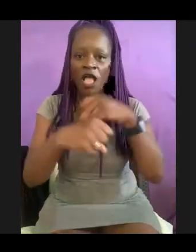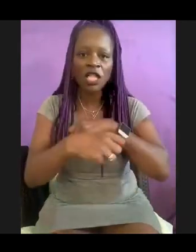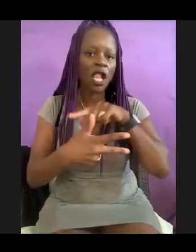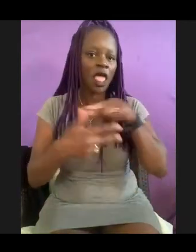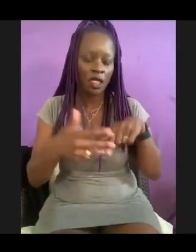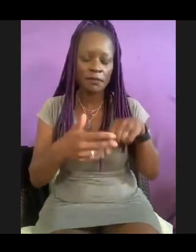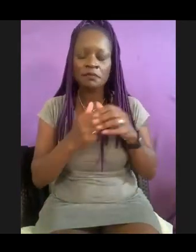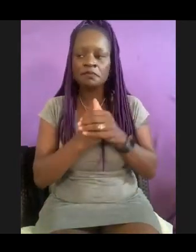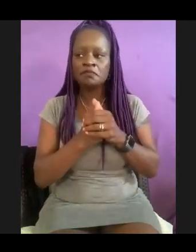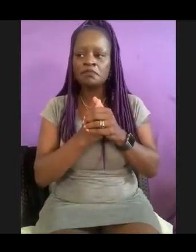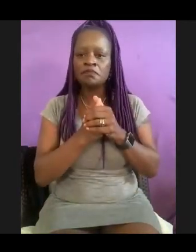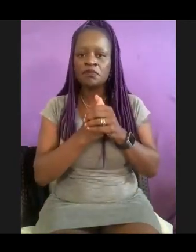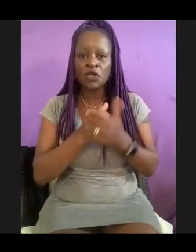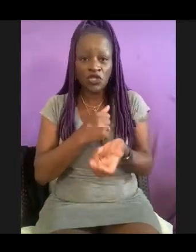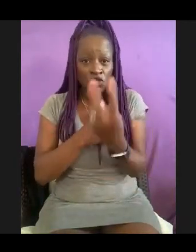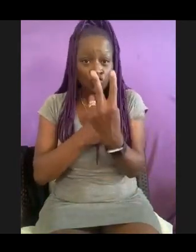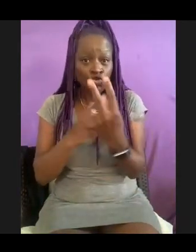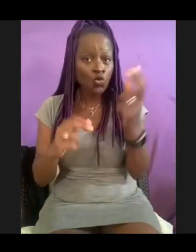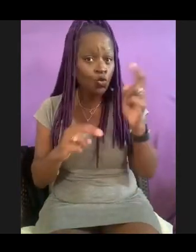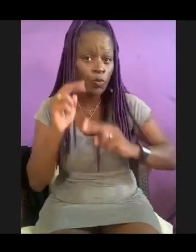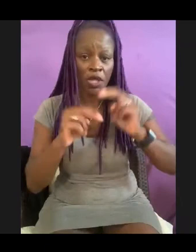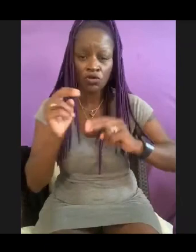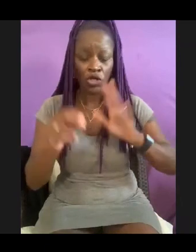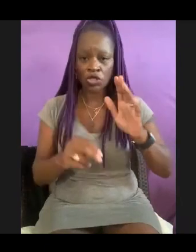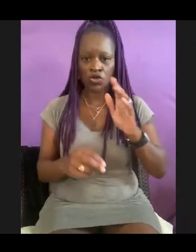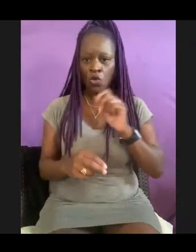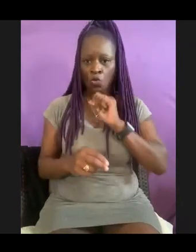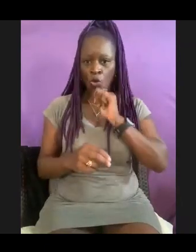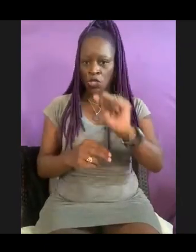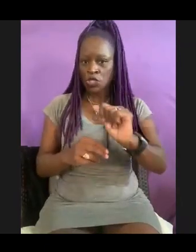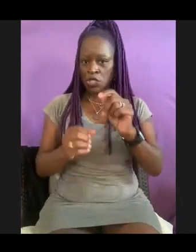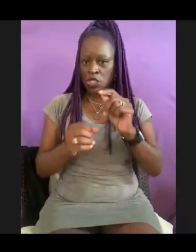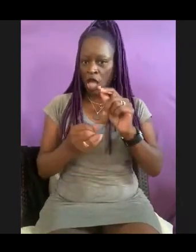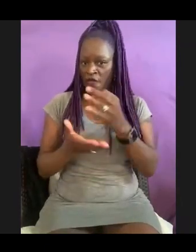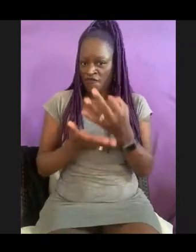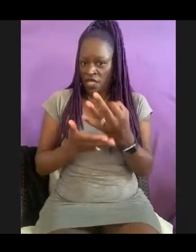These buildings were not financed by random urban developers.